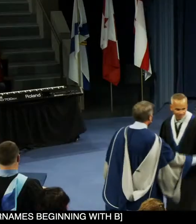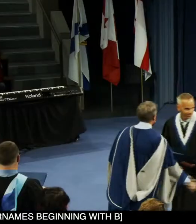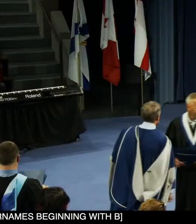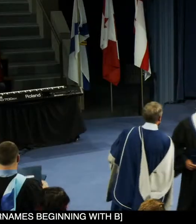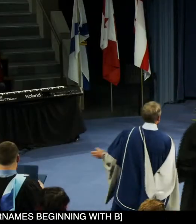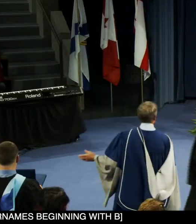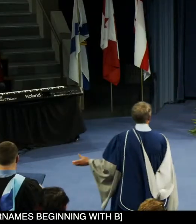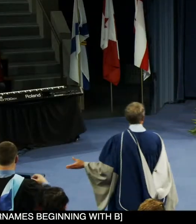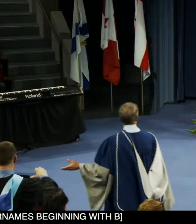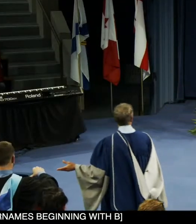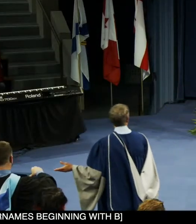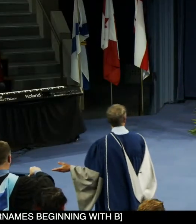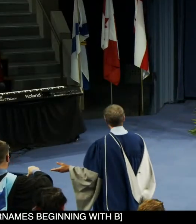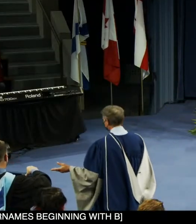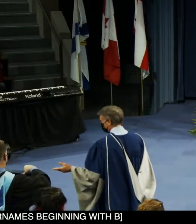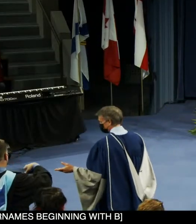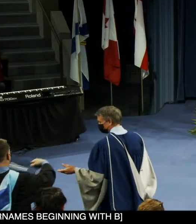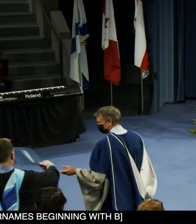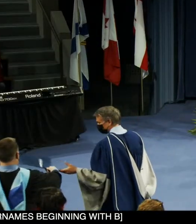Max Bullock.